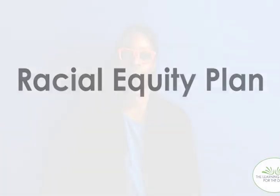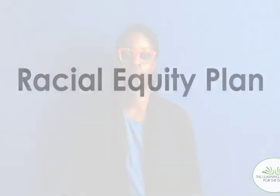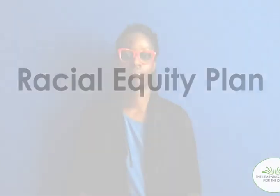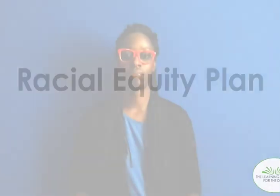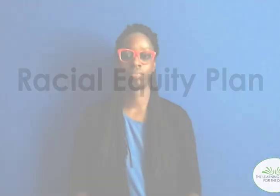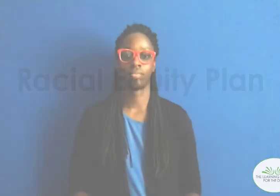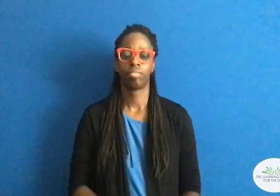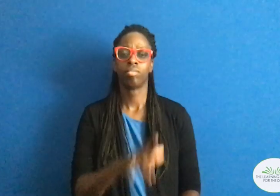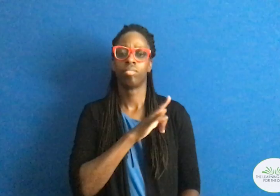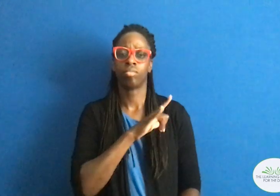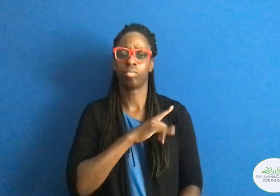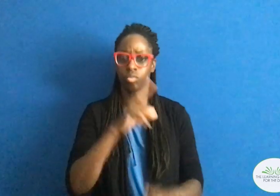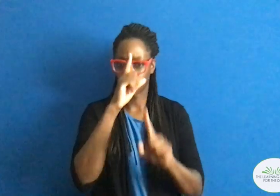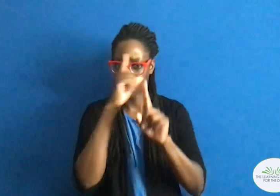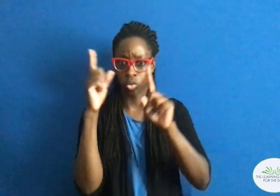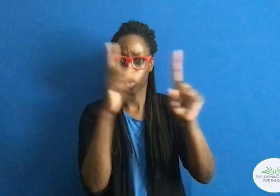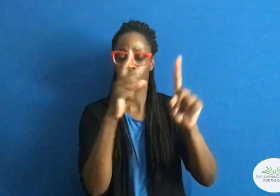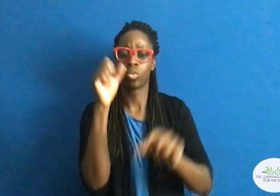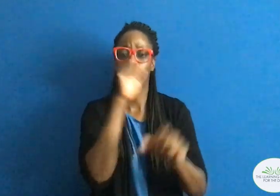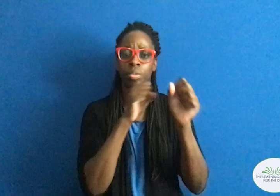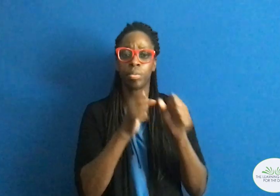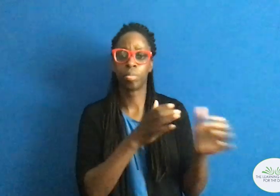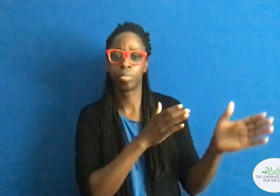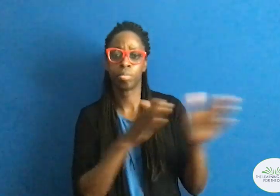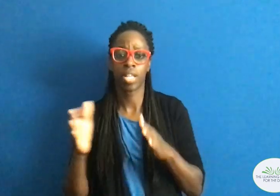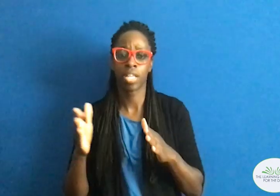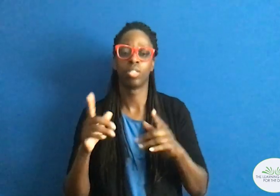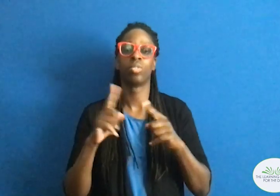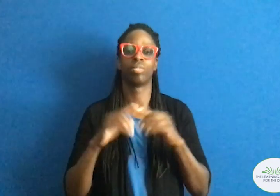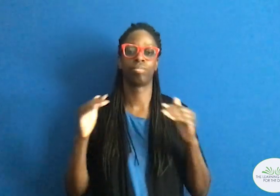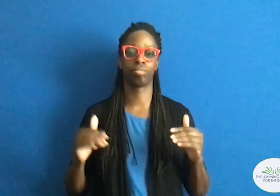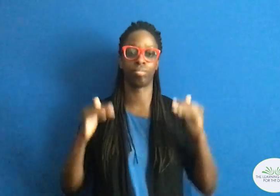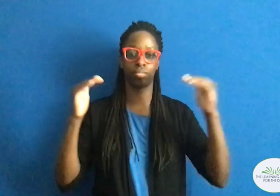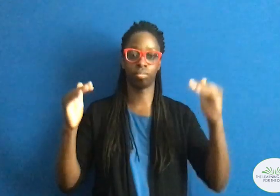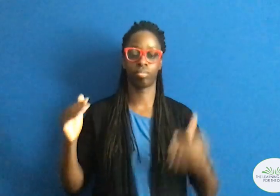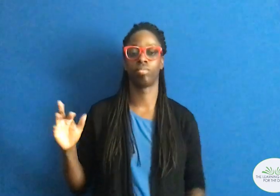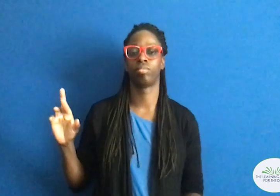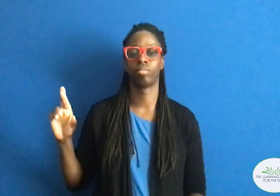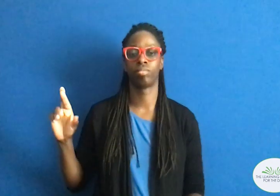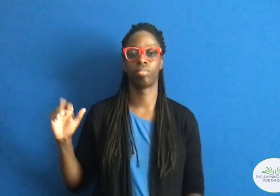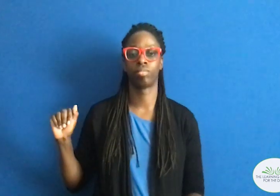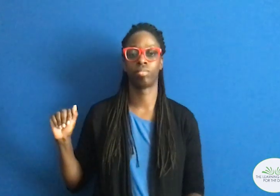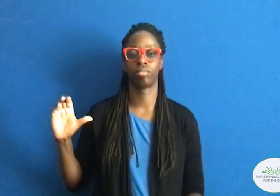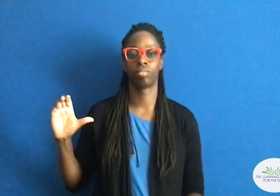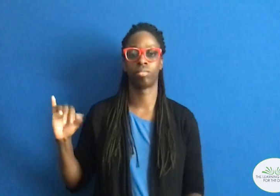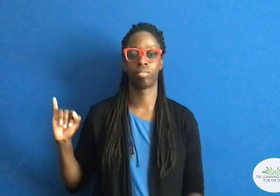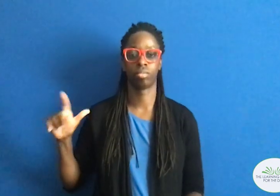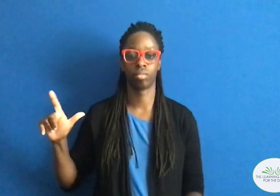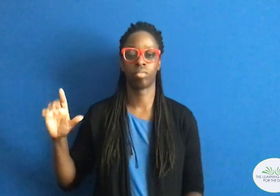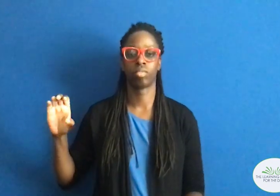The Learning Center for the Deaf's goal and strategic plan to advance racial equity, diversity, and